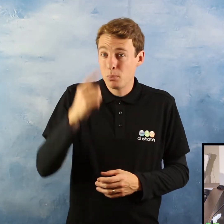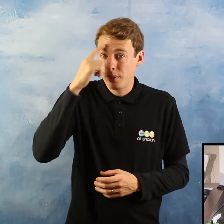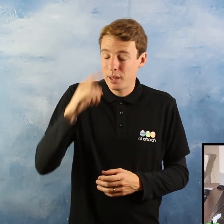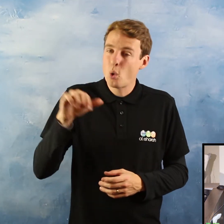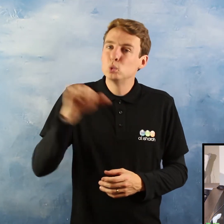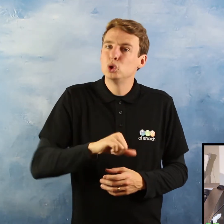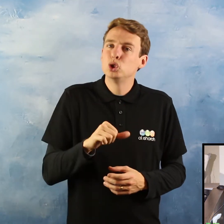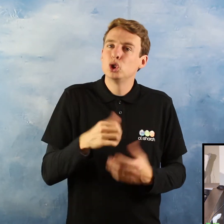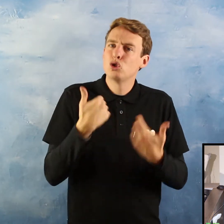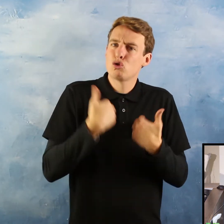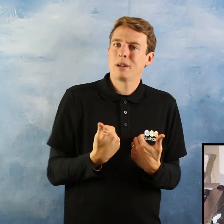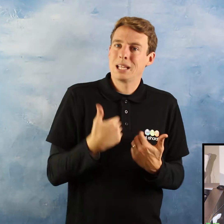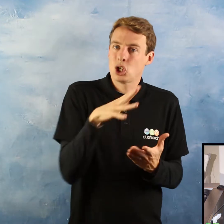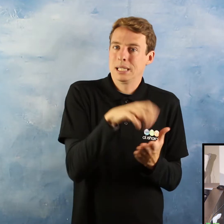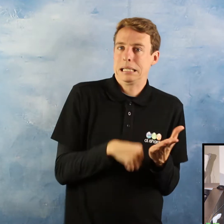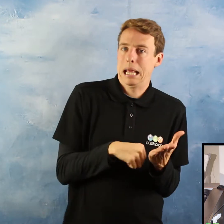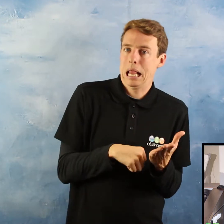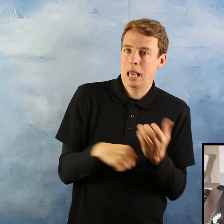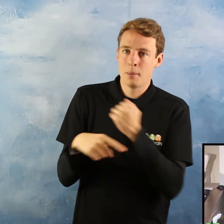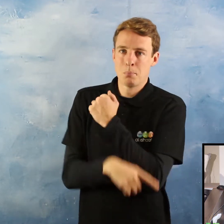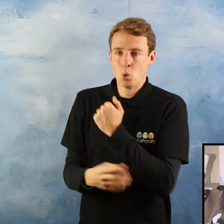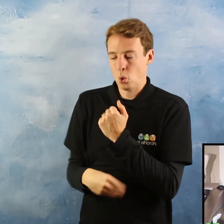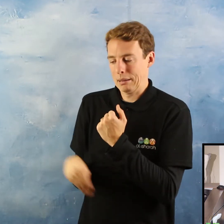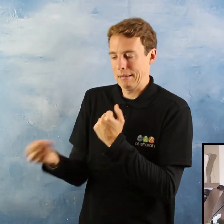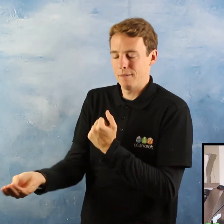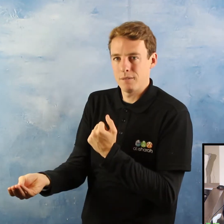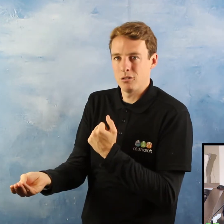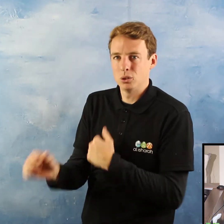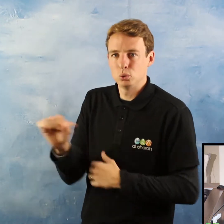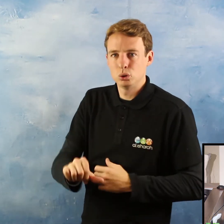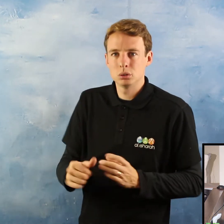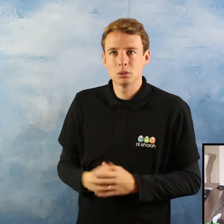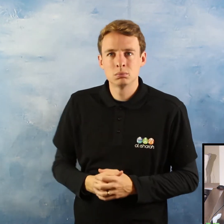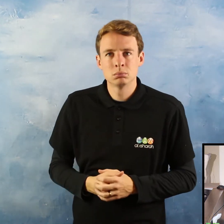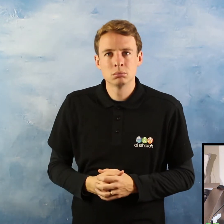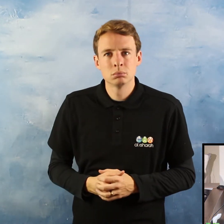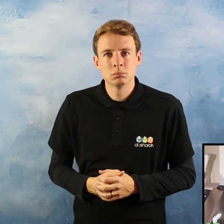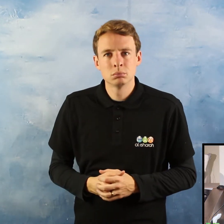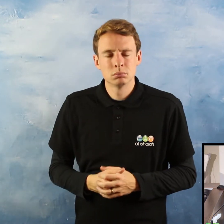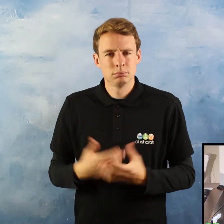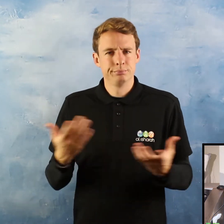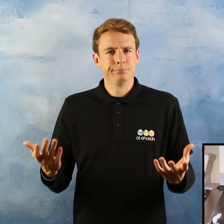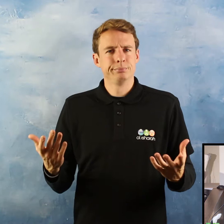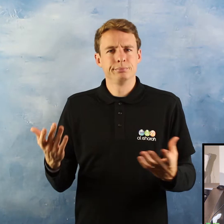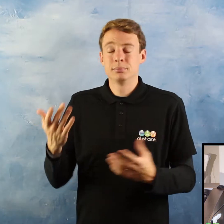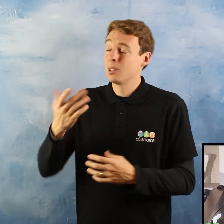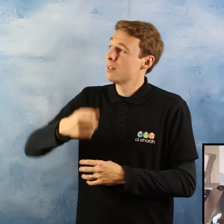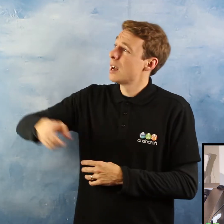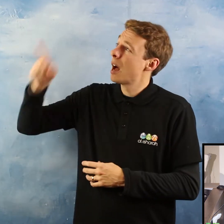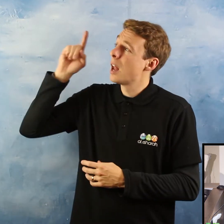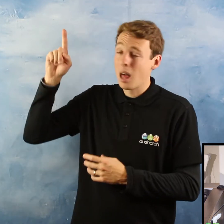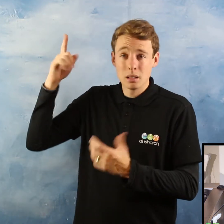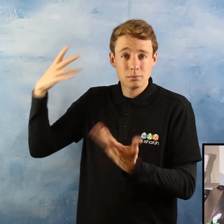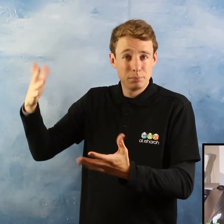we actually take from them by force, they are not going to give. Therefore, take from rich by force. Allah said